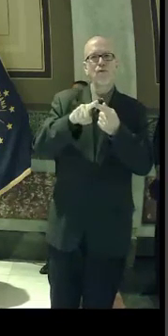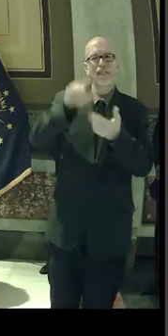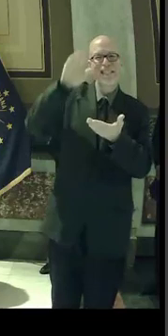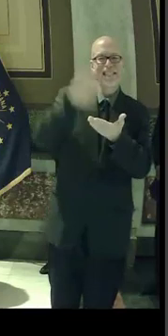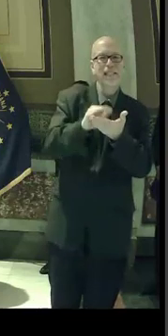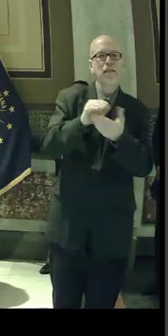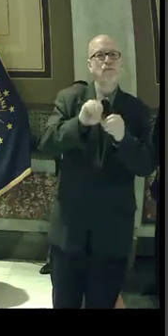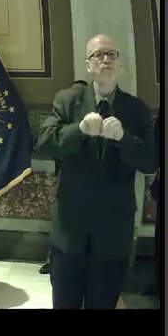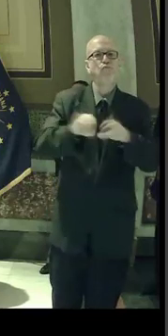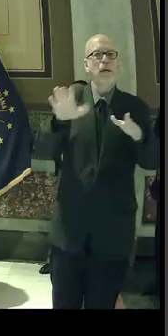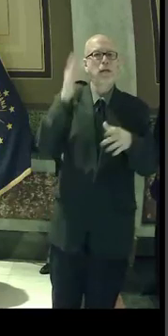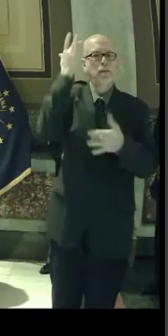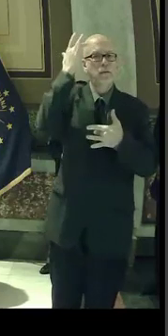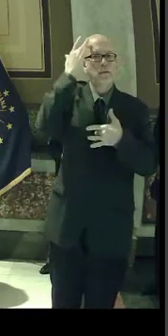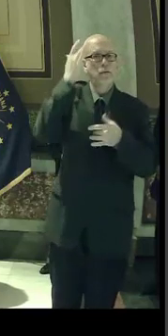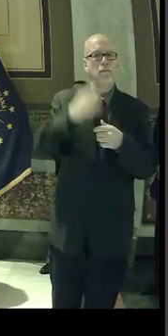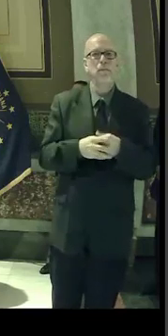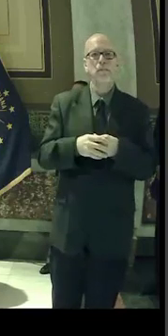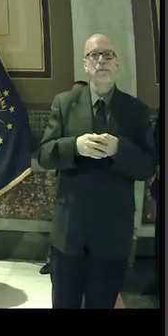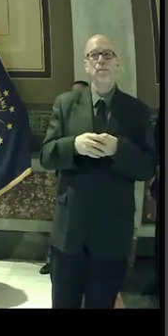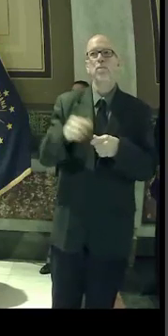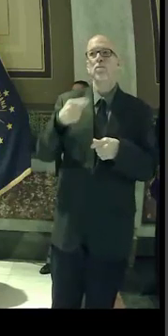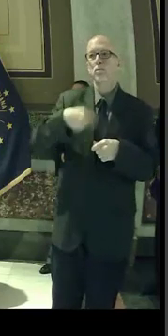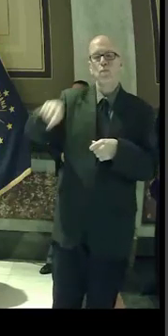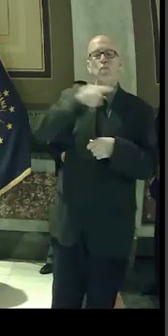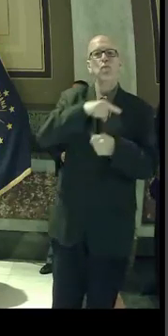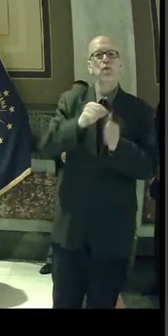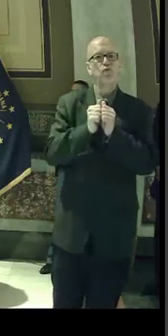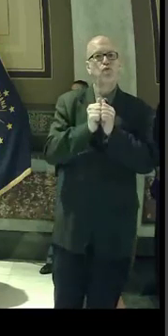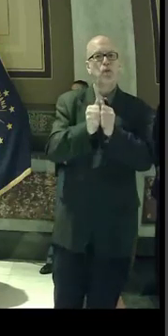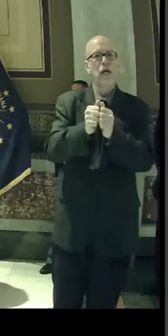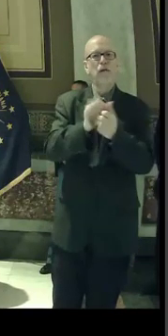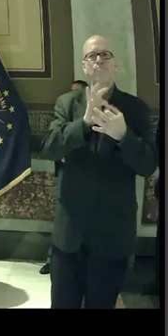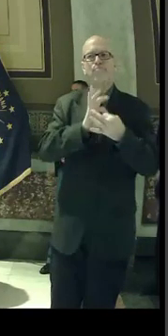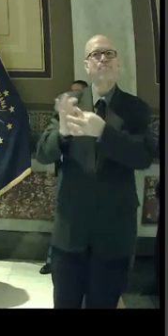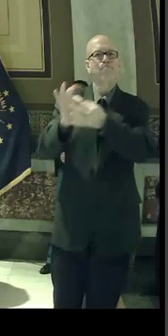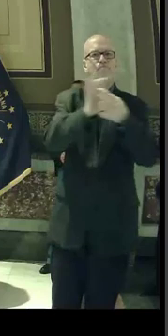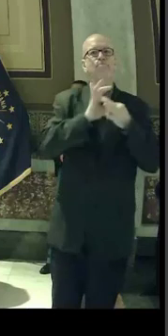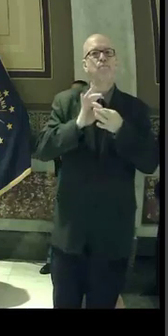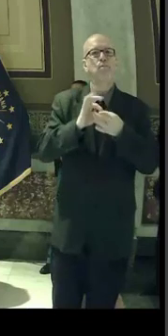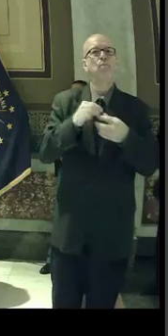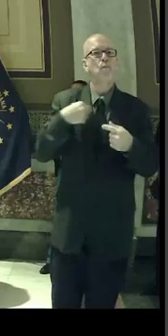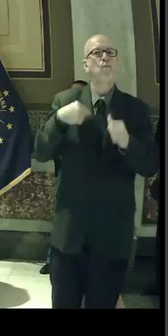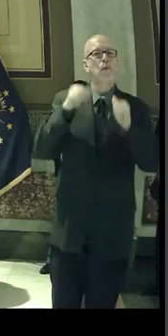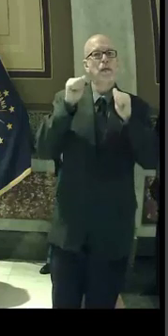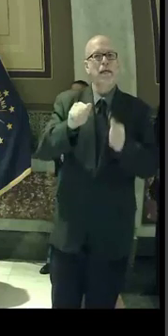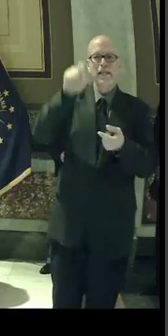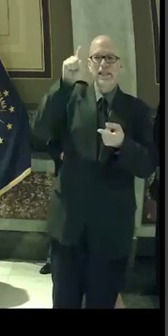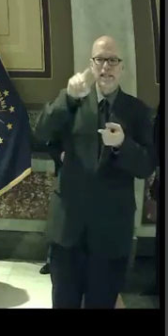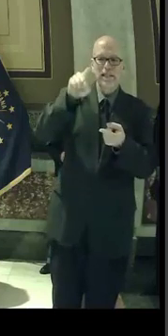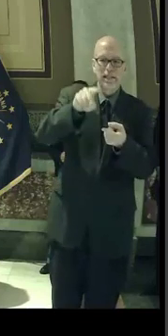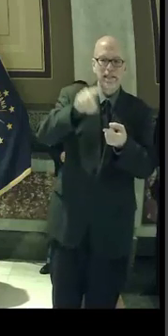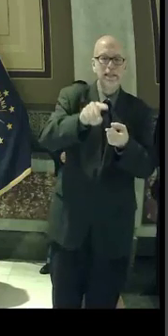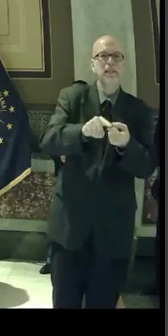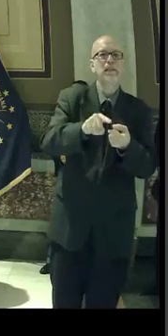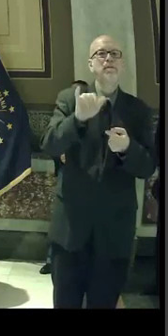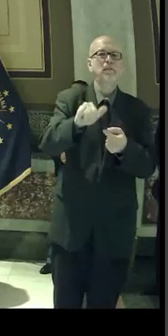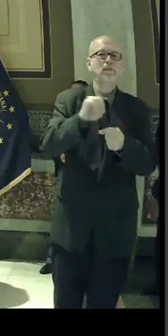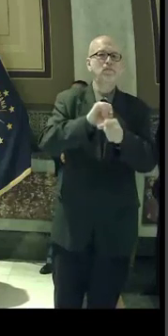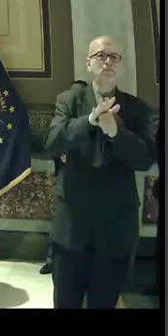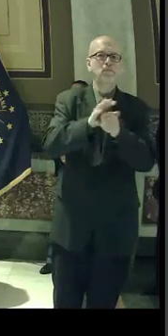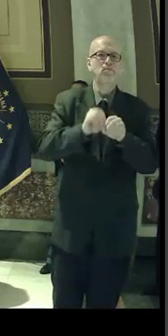virus. We're all in this together, and only together can we minimize the impact of this crisis